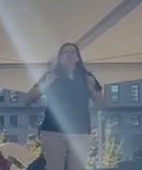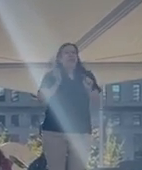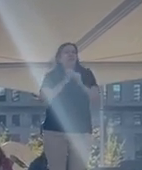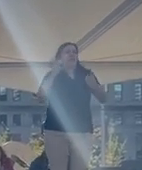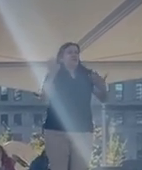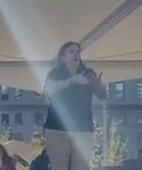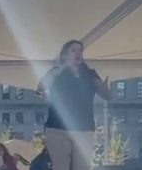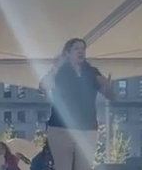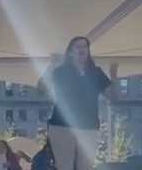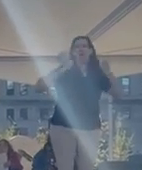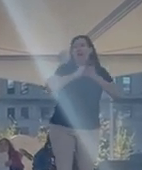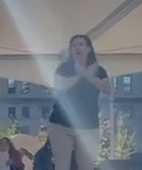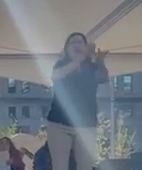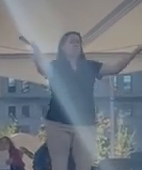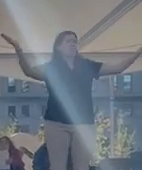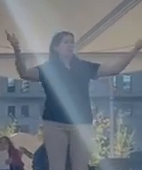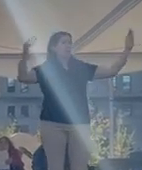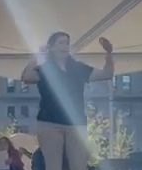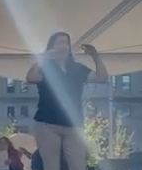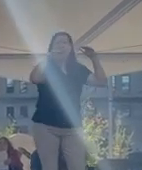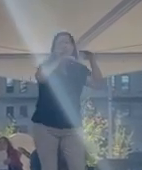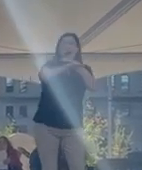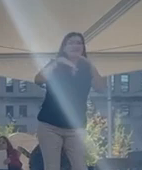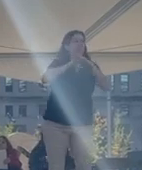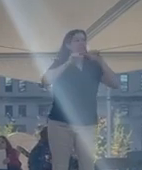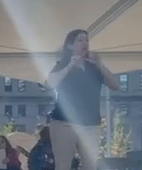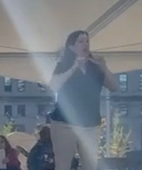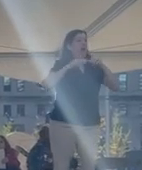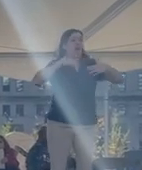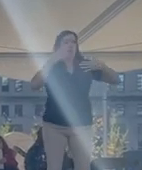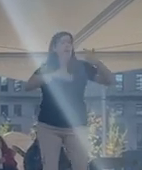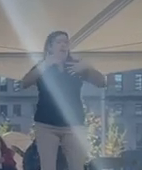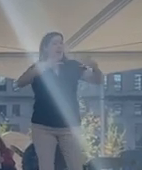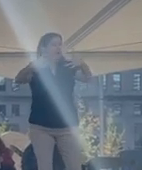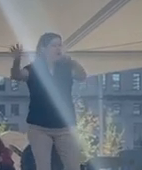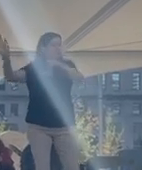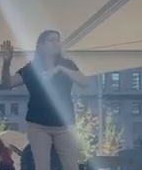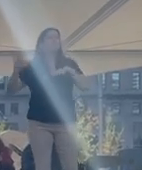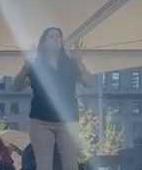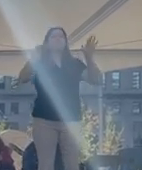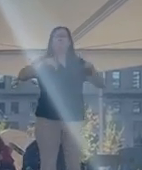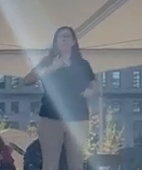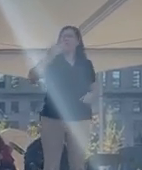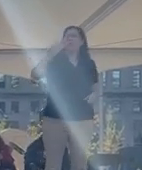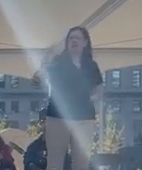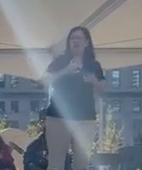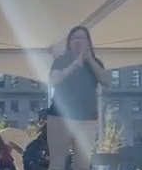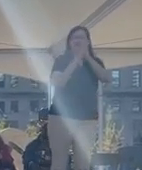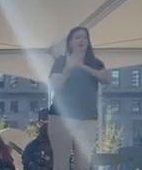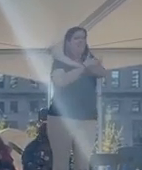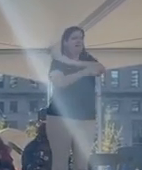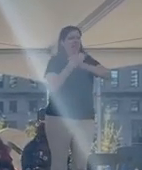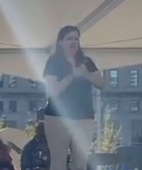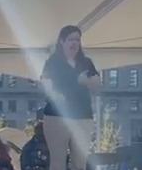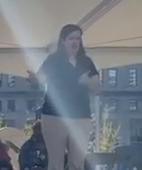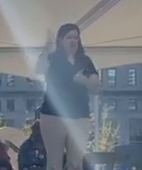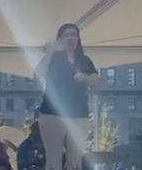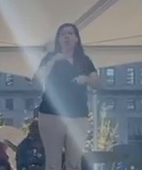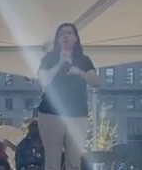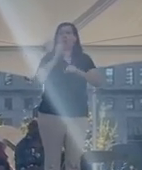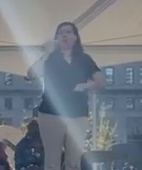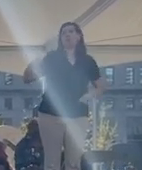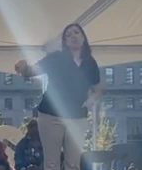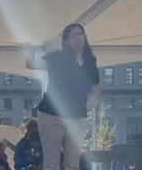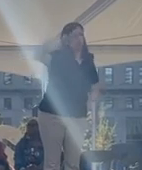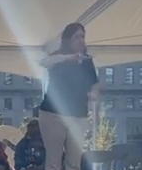for all and make it accessible for all, and we just kept going. Folks, I've been lucky to become your county executive. I work for you.